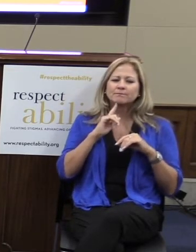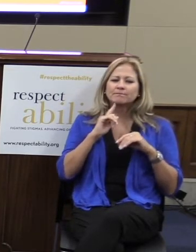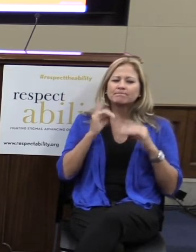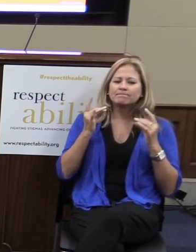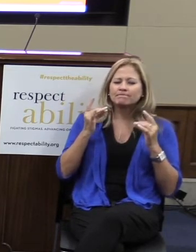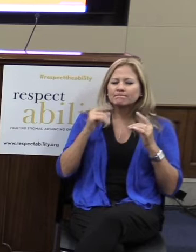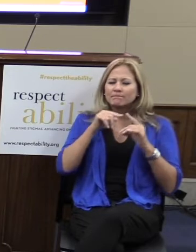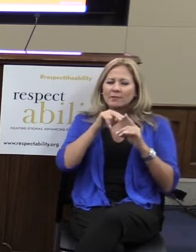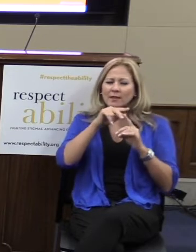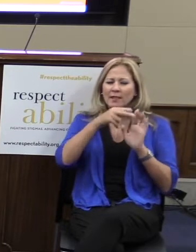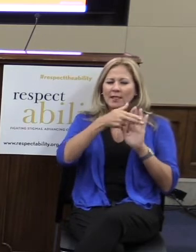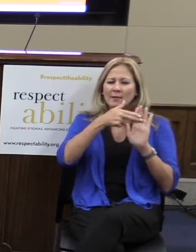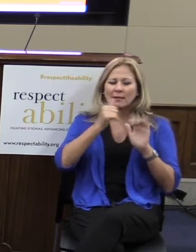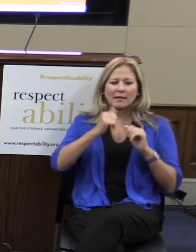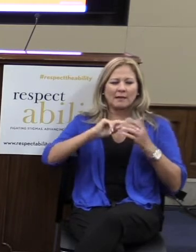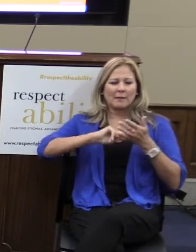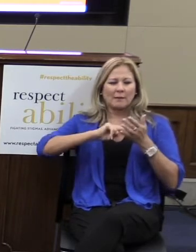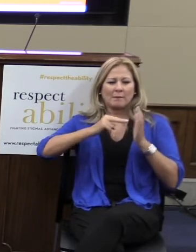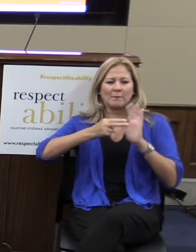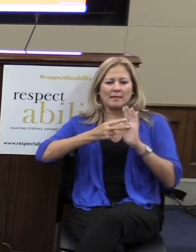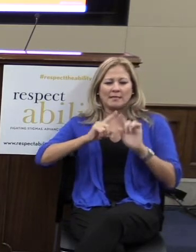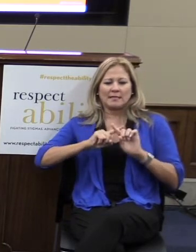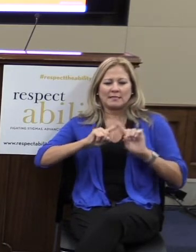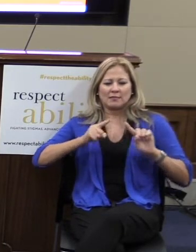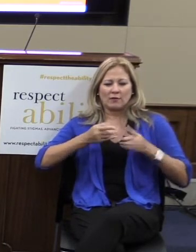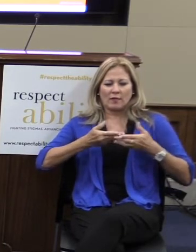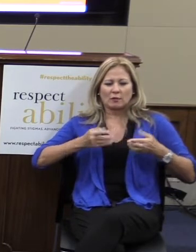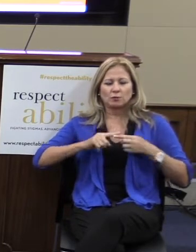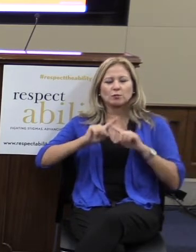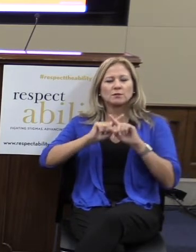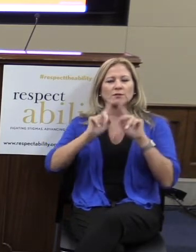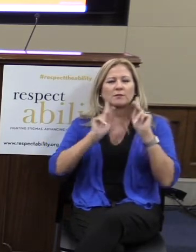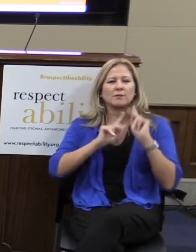people, and there is no one-size-fits-all